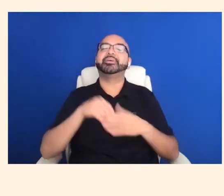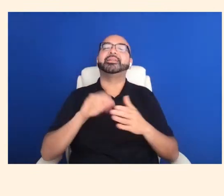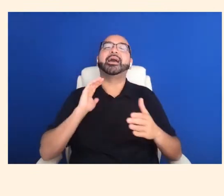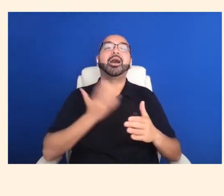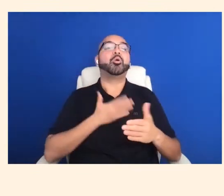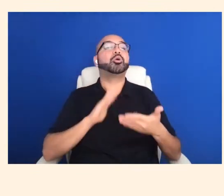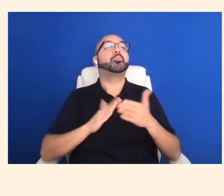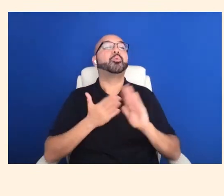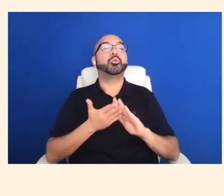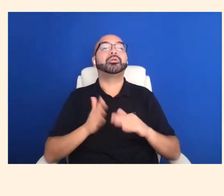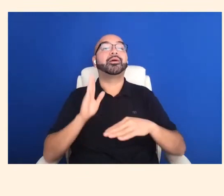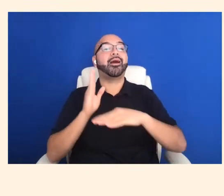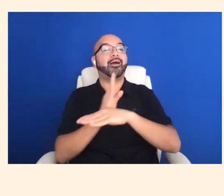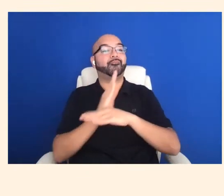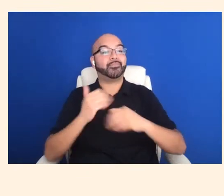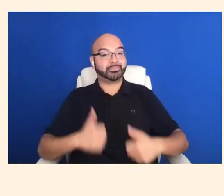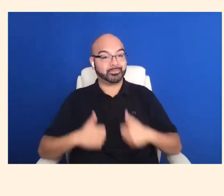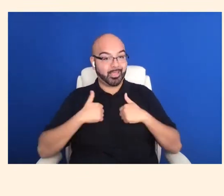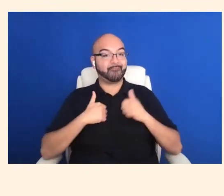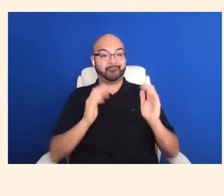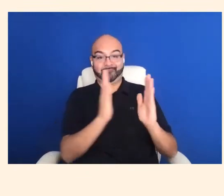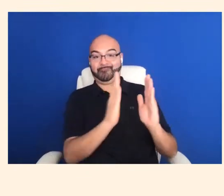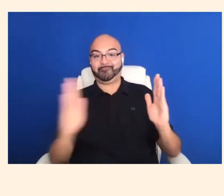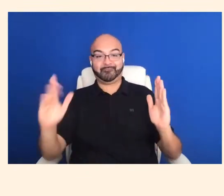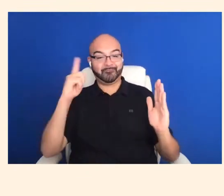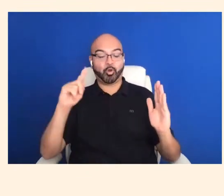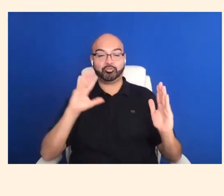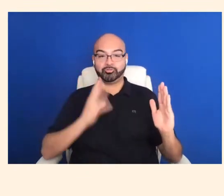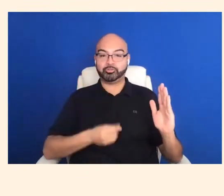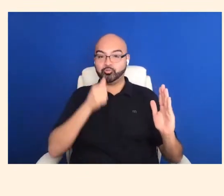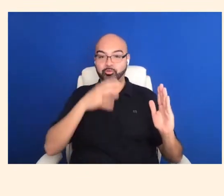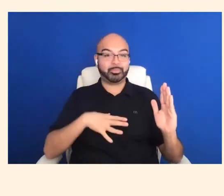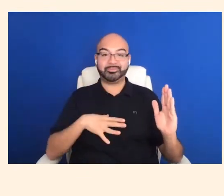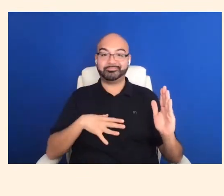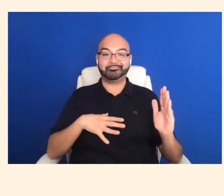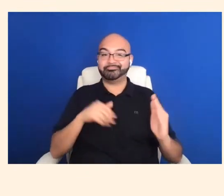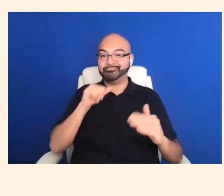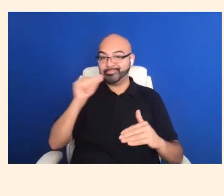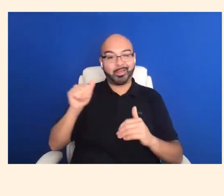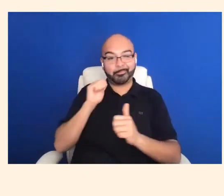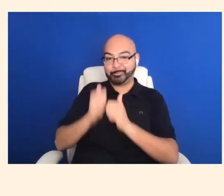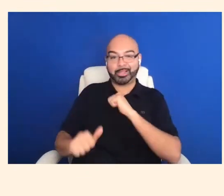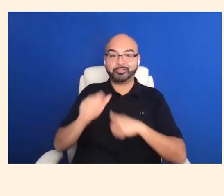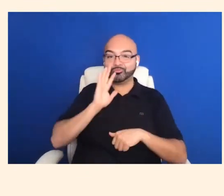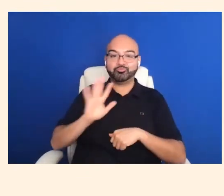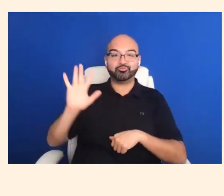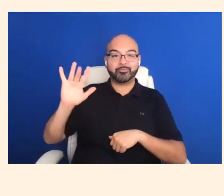average life expectancy for a transgender woman is not to pass 25 years of age.